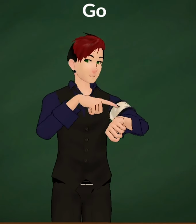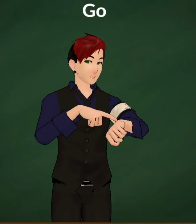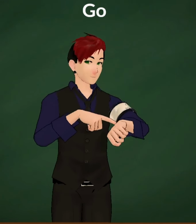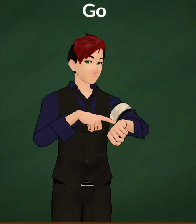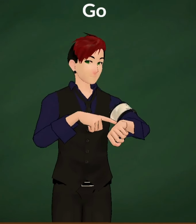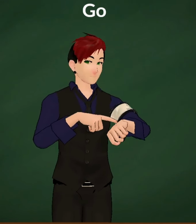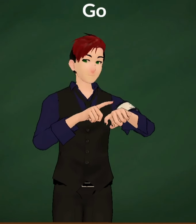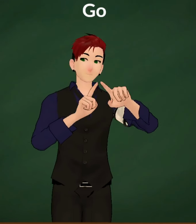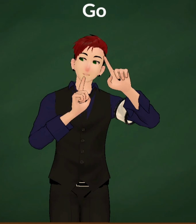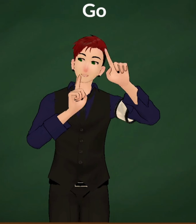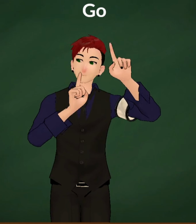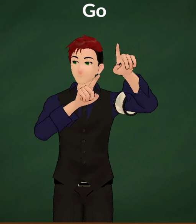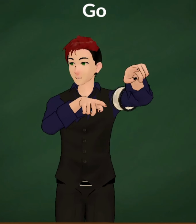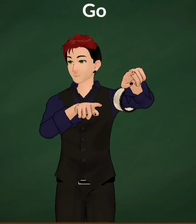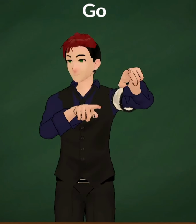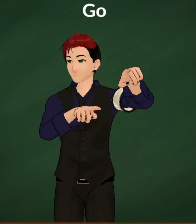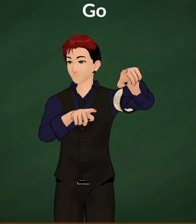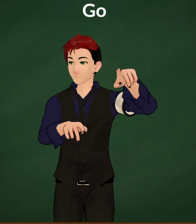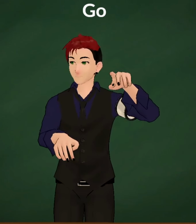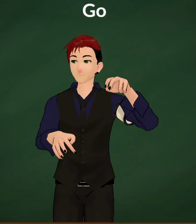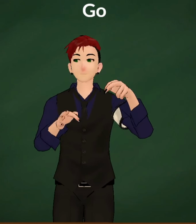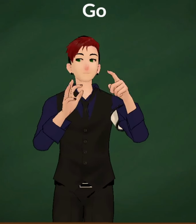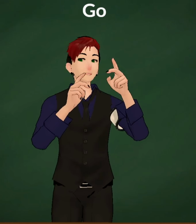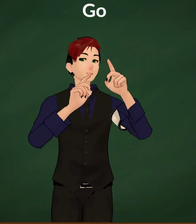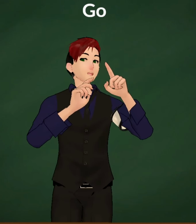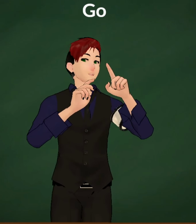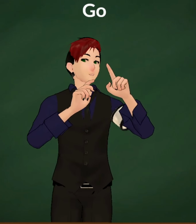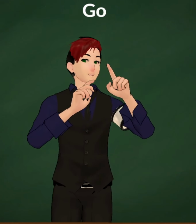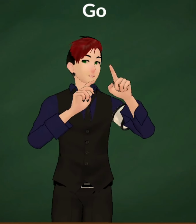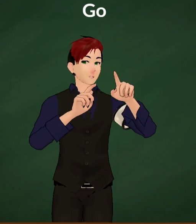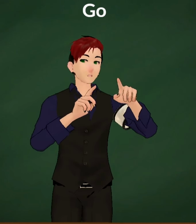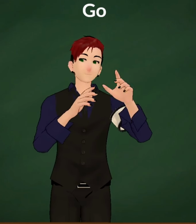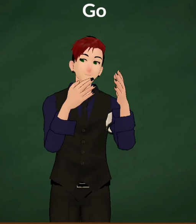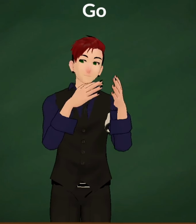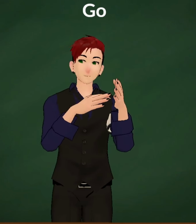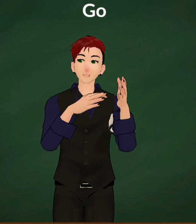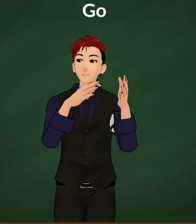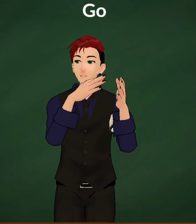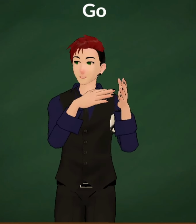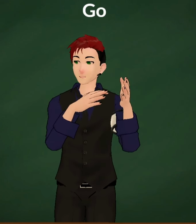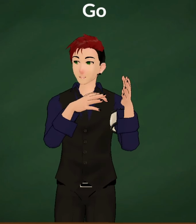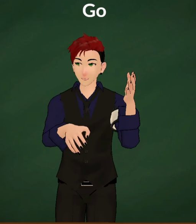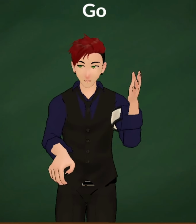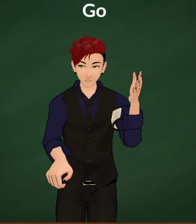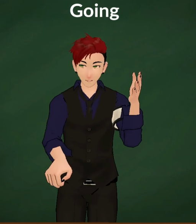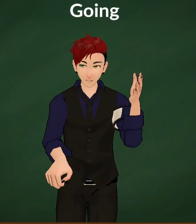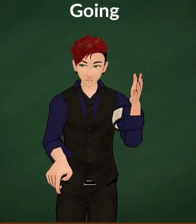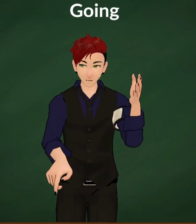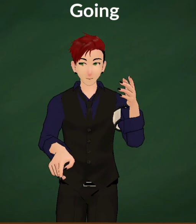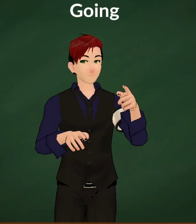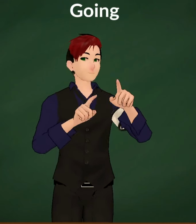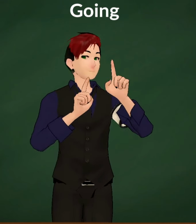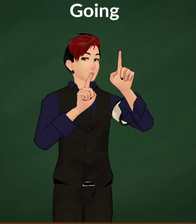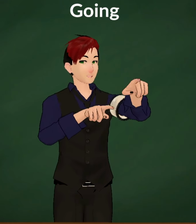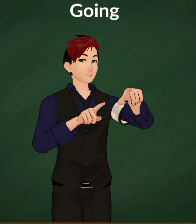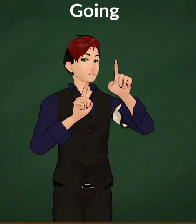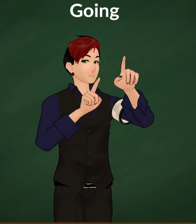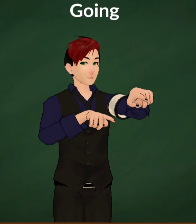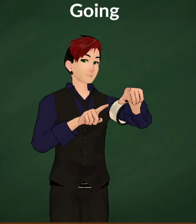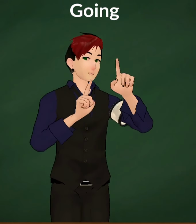time, right? Go. Now, if I am going again and again and again, I can just keep